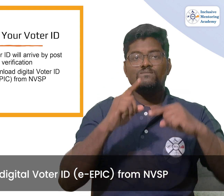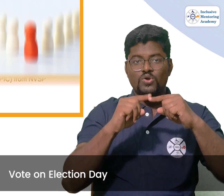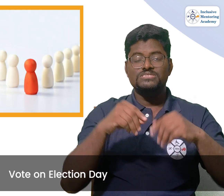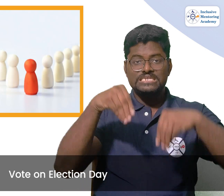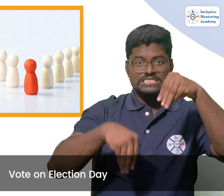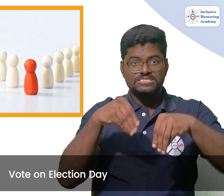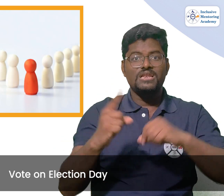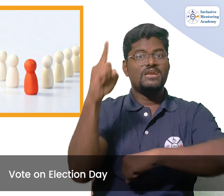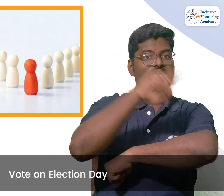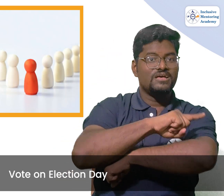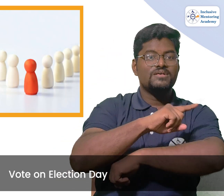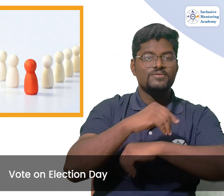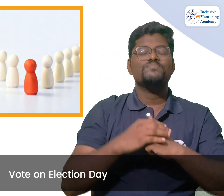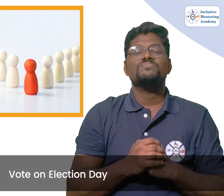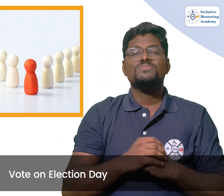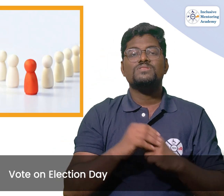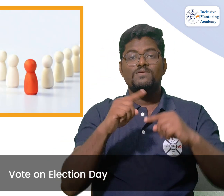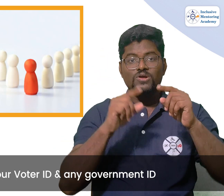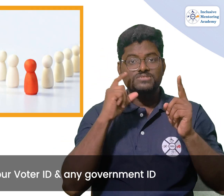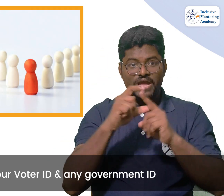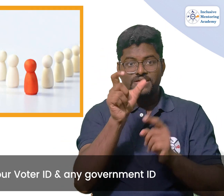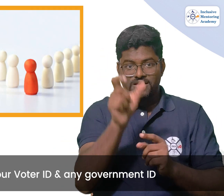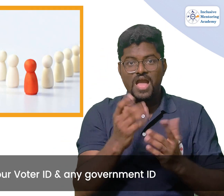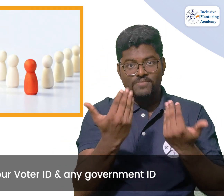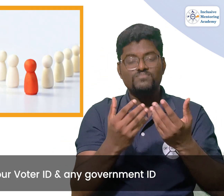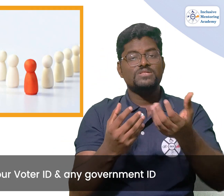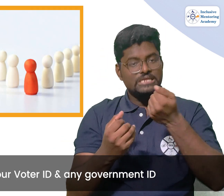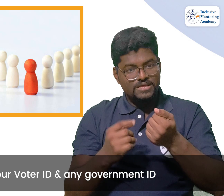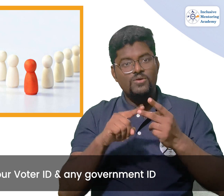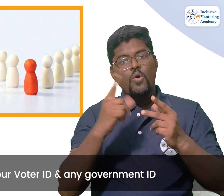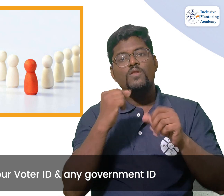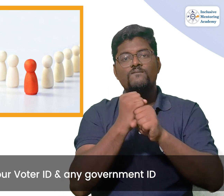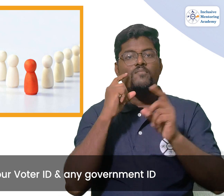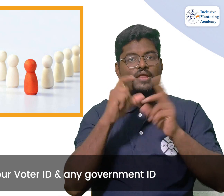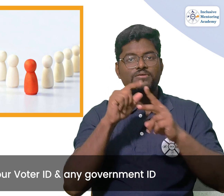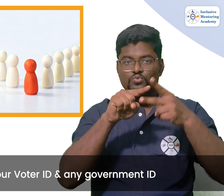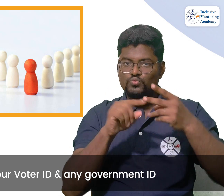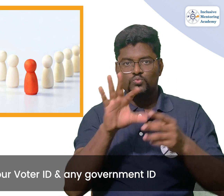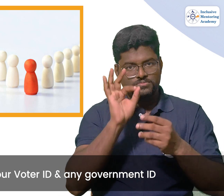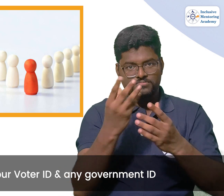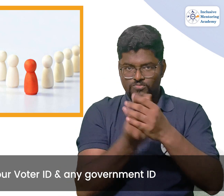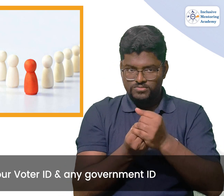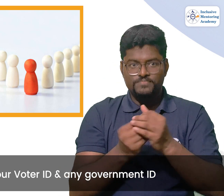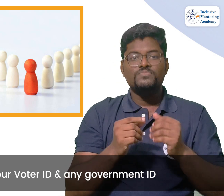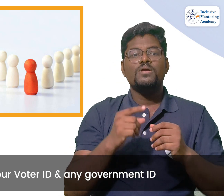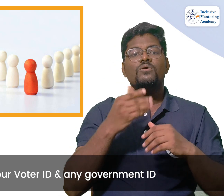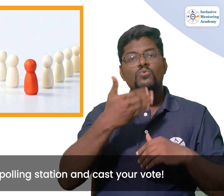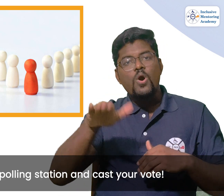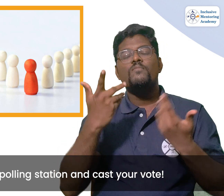Vote on election day. Carry your voter ID and any government ID. Go to the